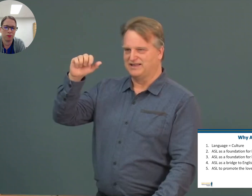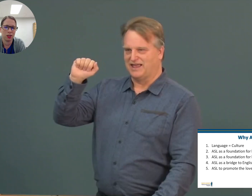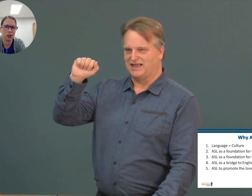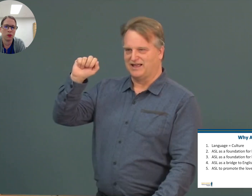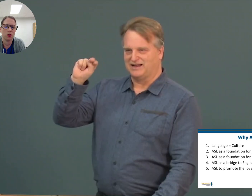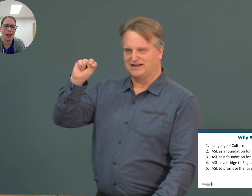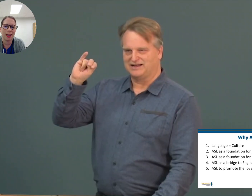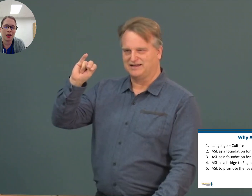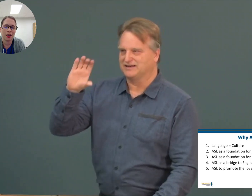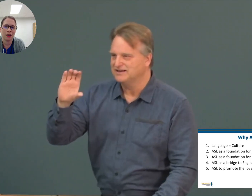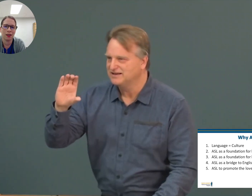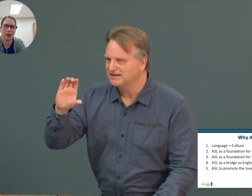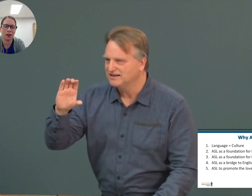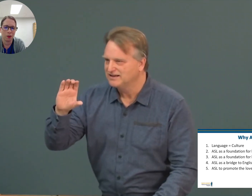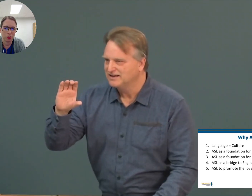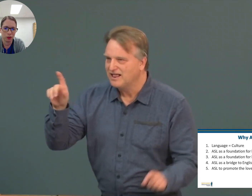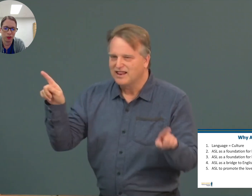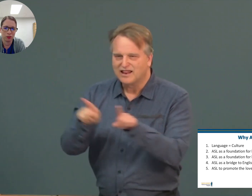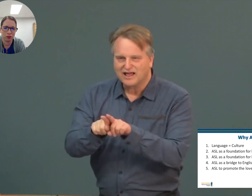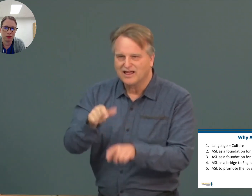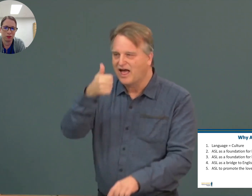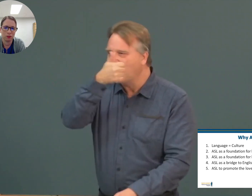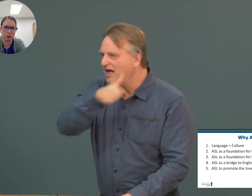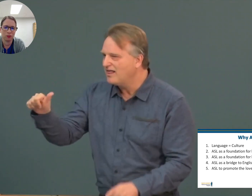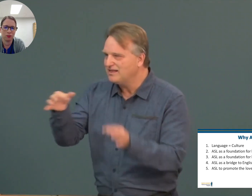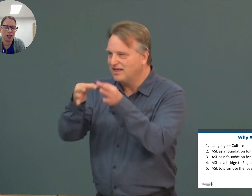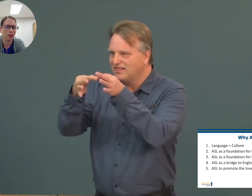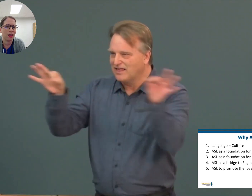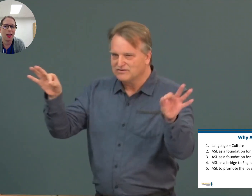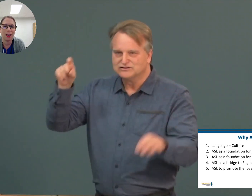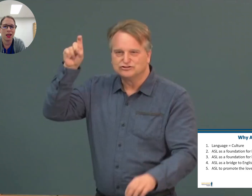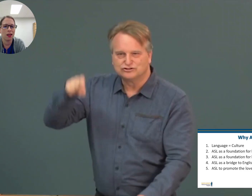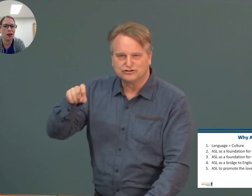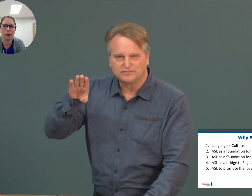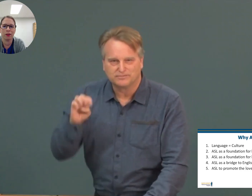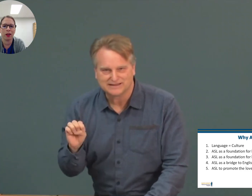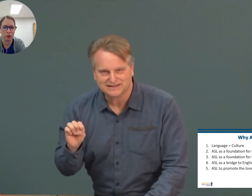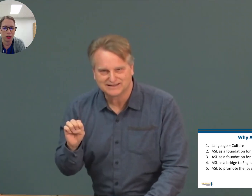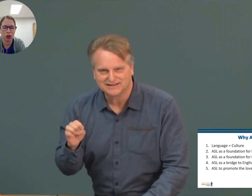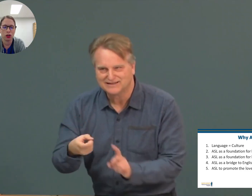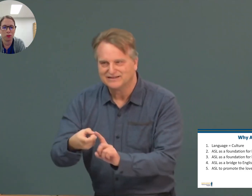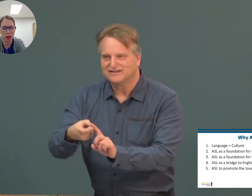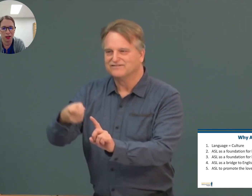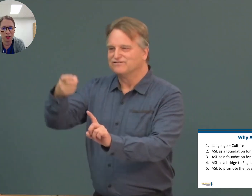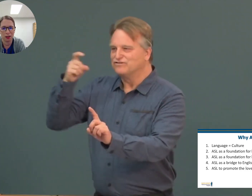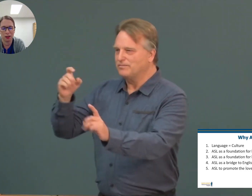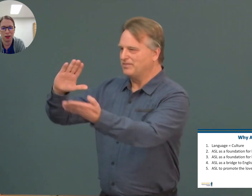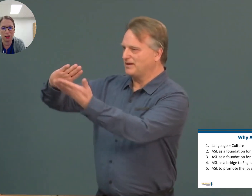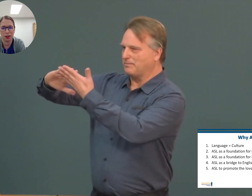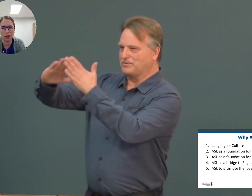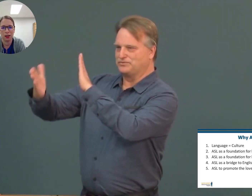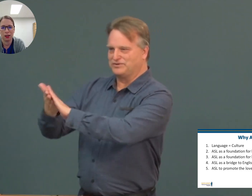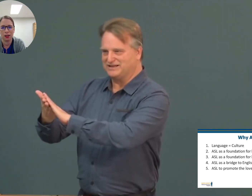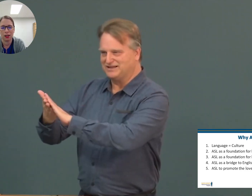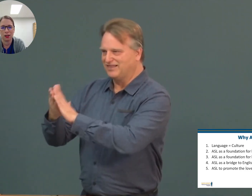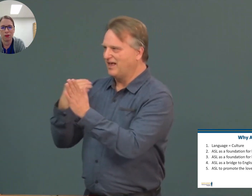It's an organic language, like any other language should be. It's from